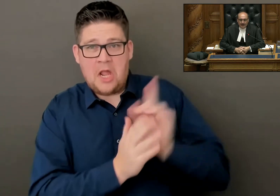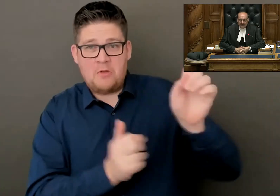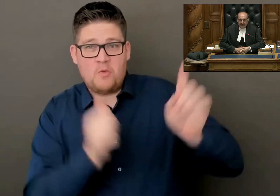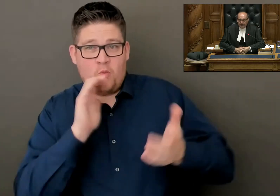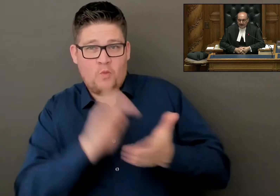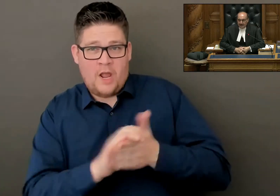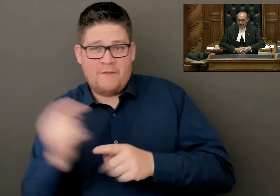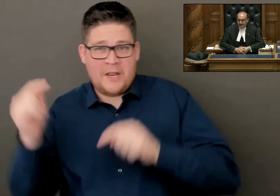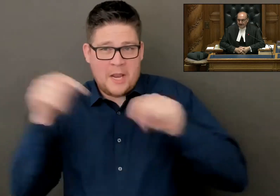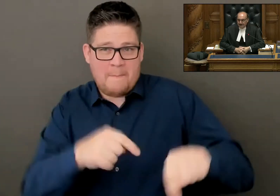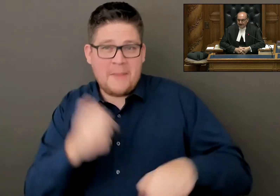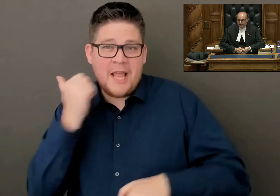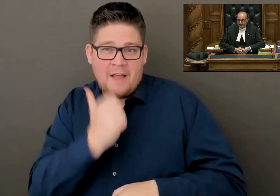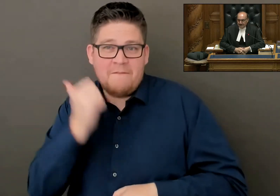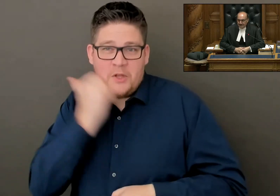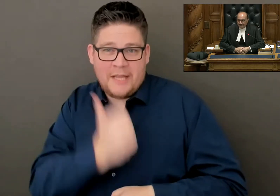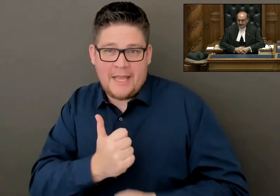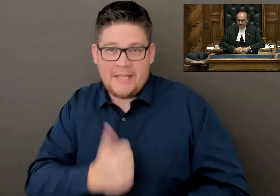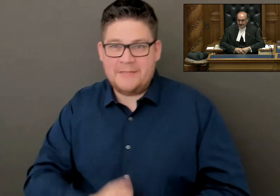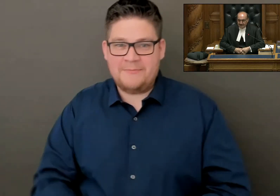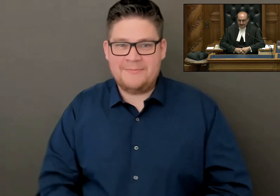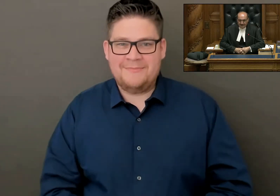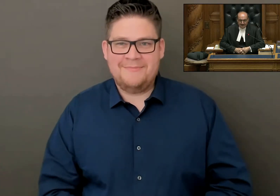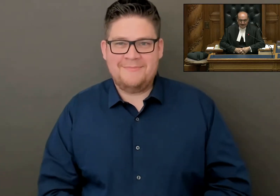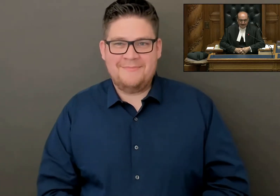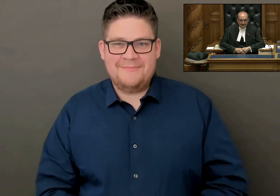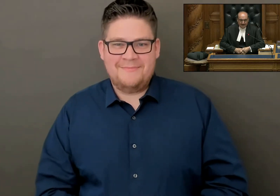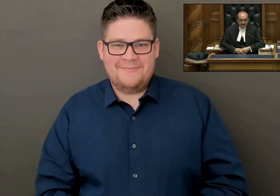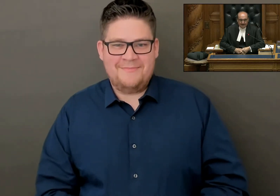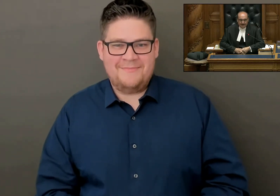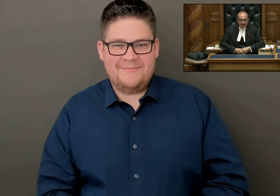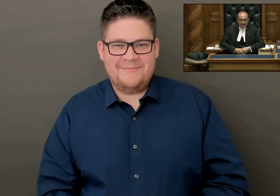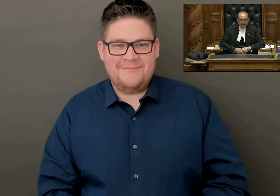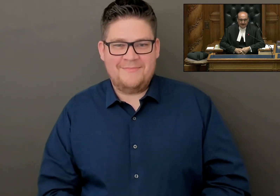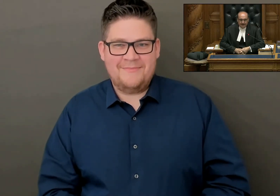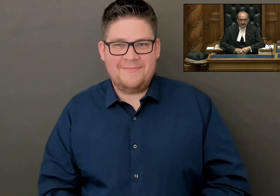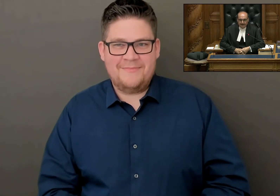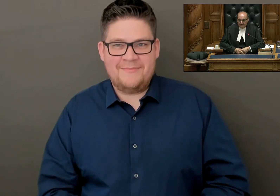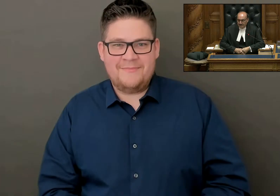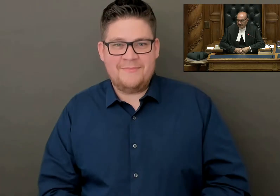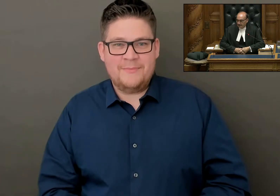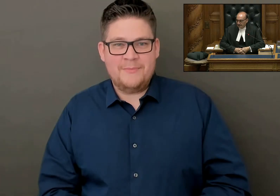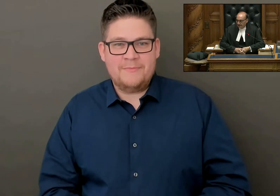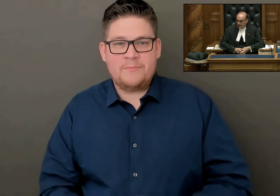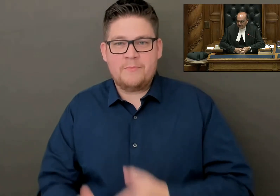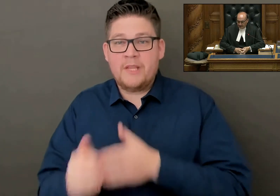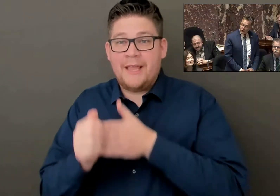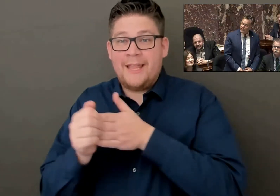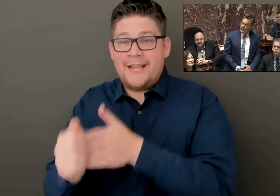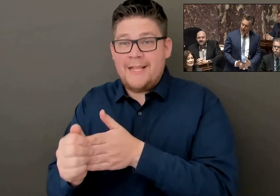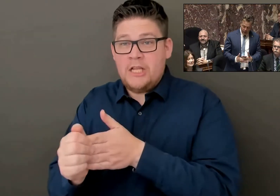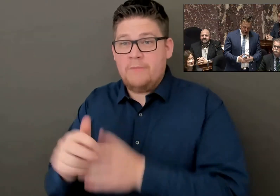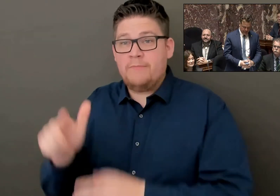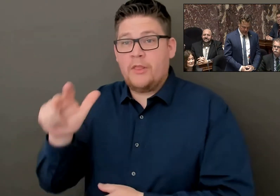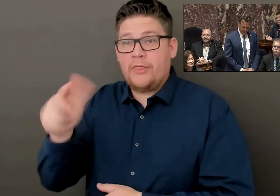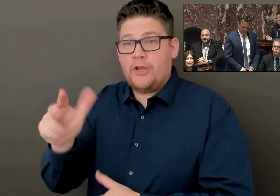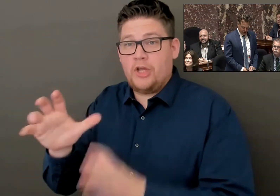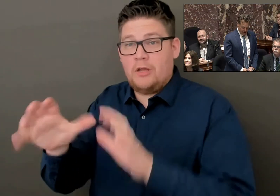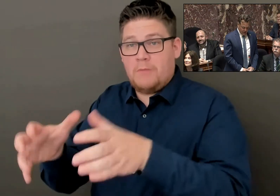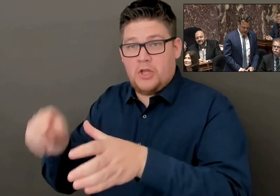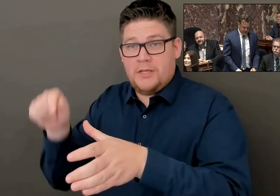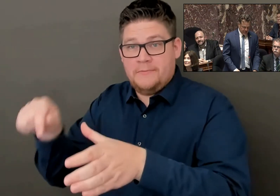Leader of the third party. Thank you, Honourable Speaker. I'm pleased to welcome the Washington State Legislative Interns to the gallery